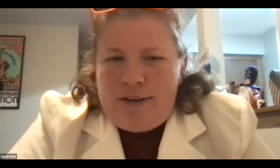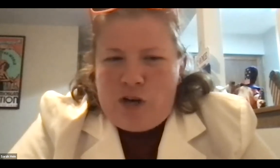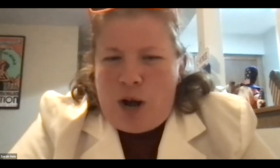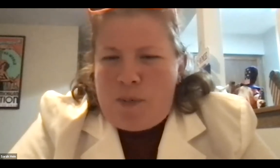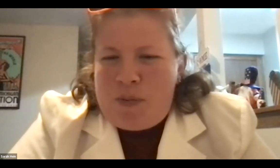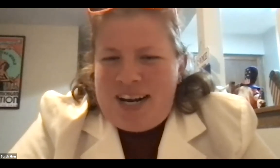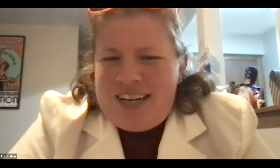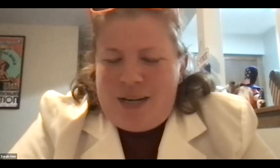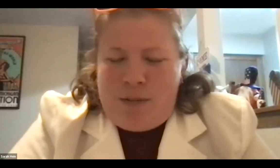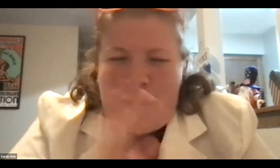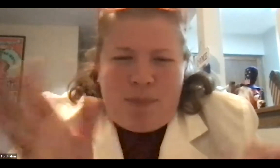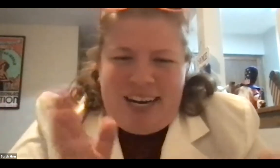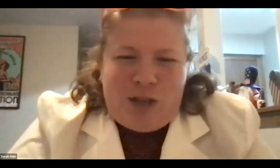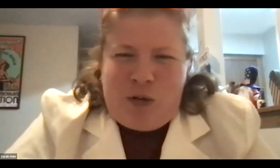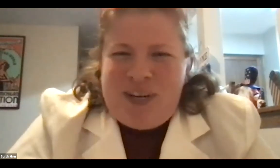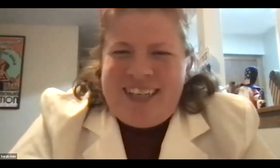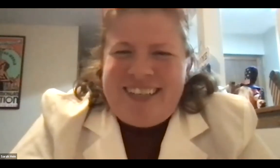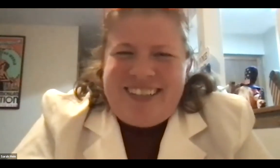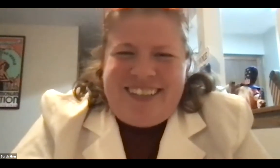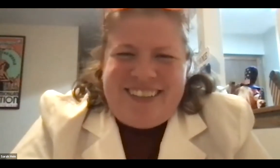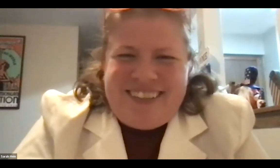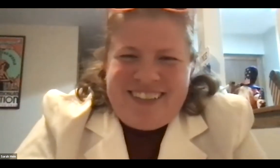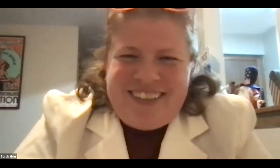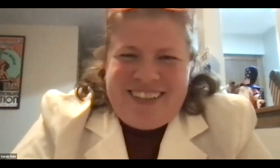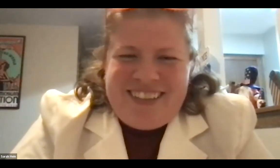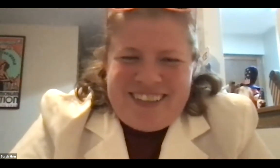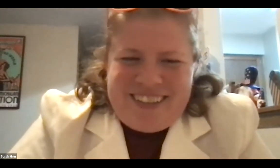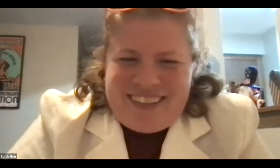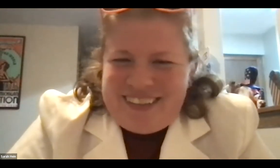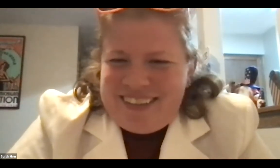I'll give you a couple minutes, a minute or two.